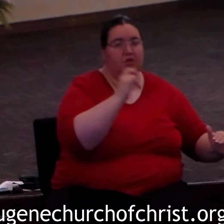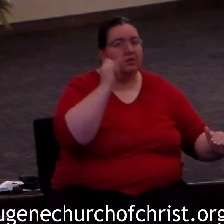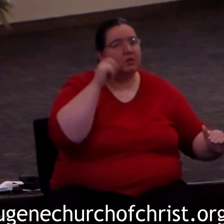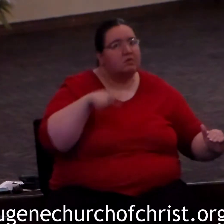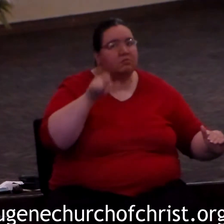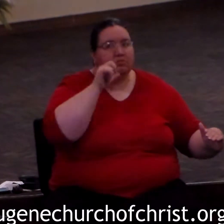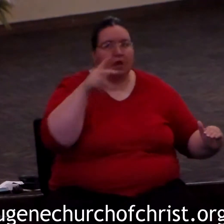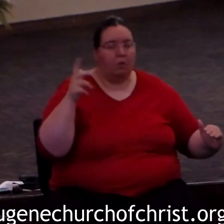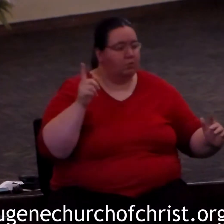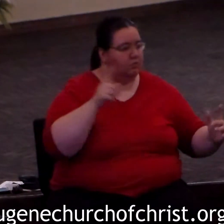that.